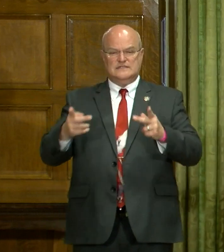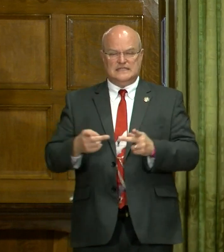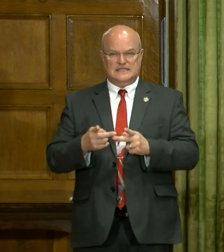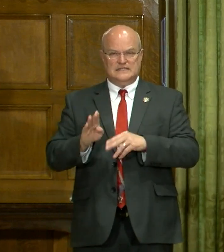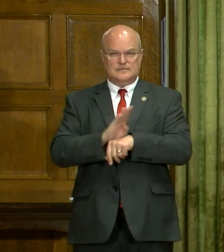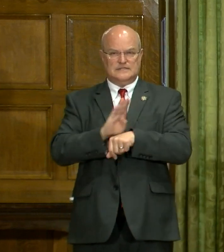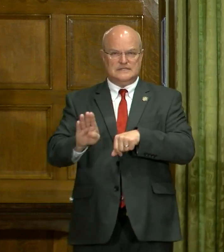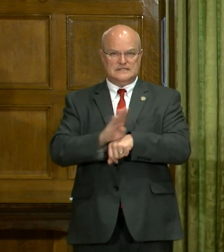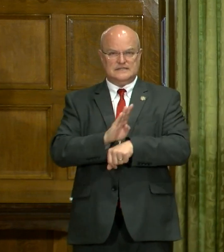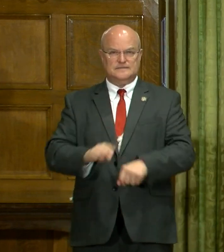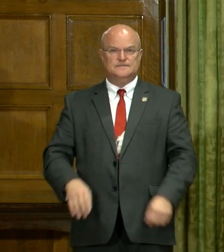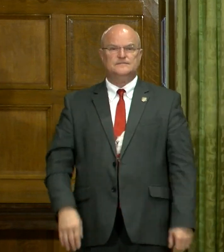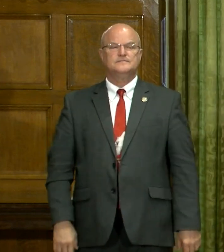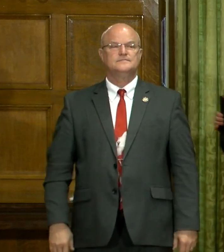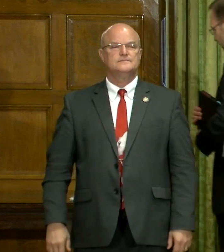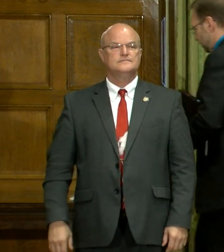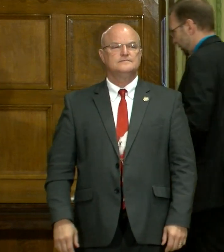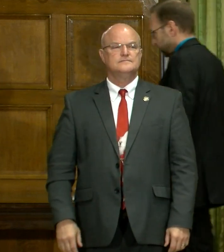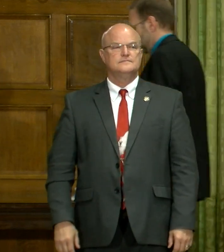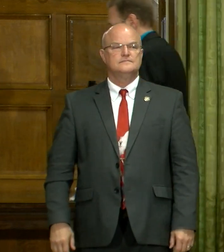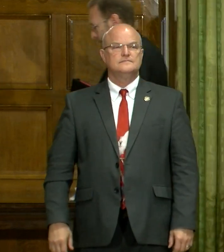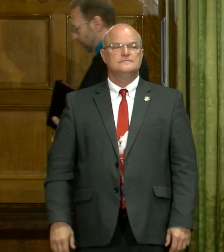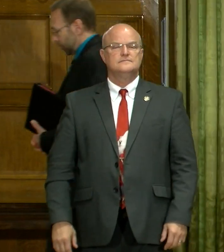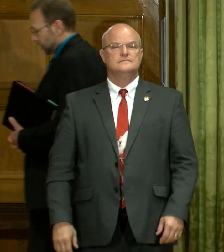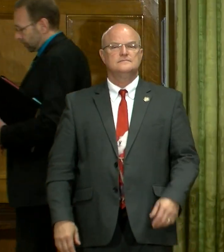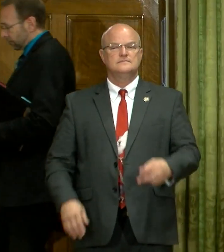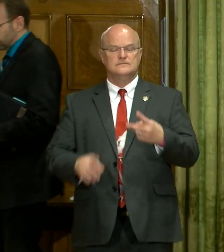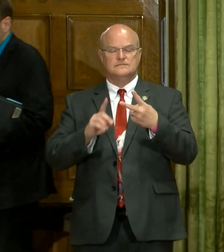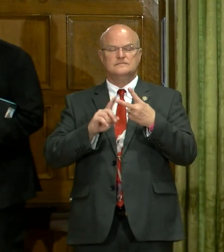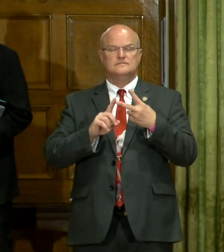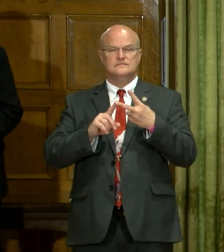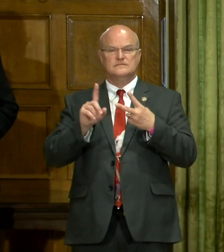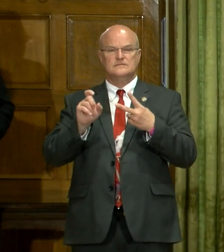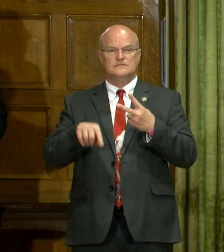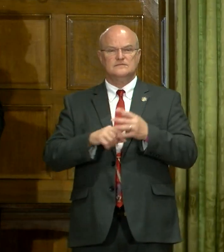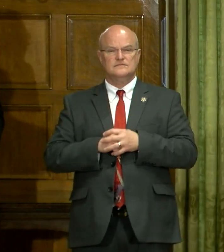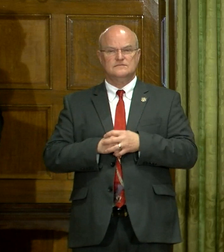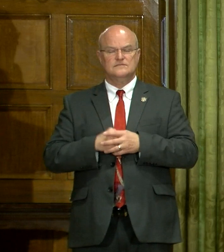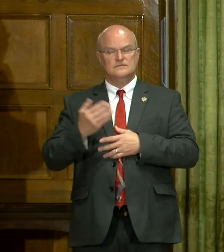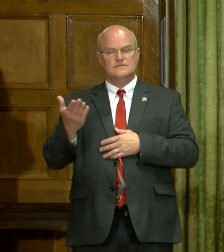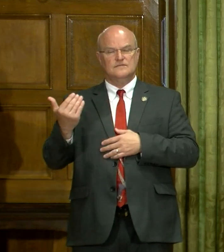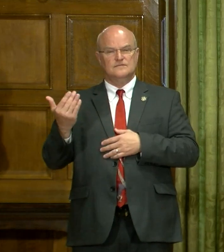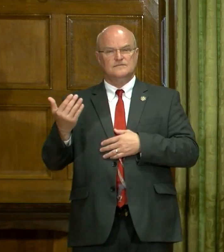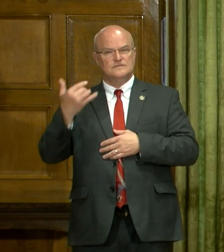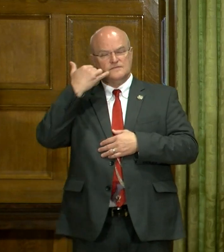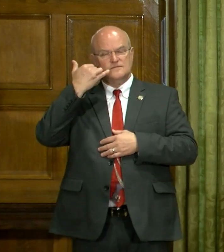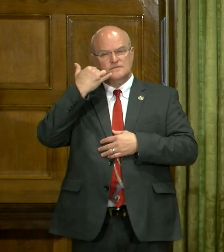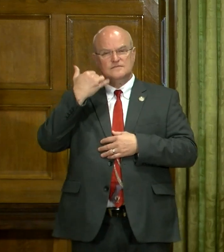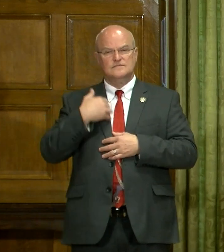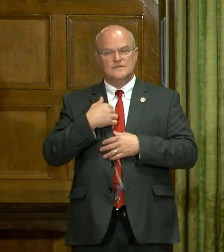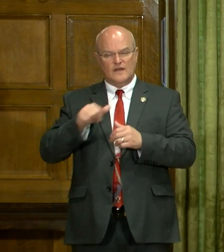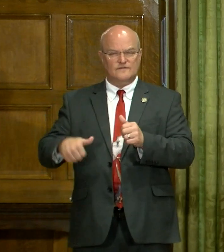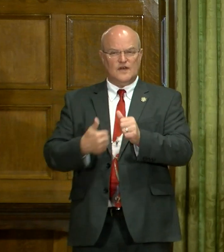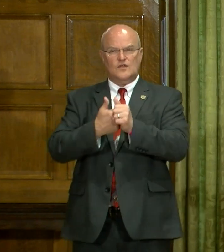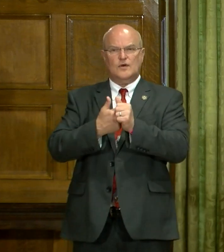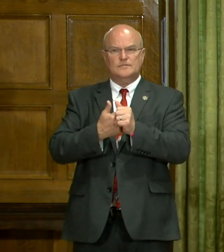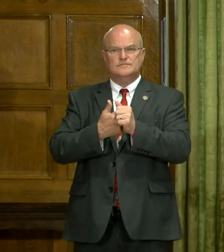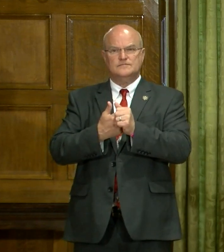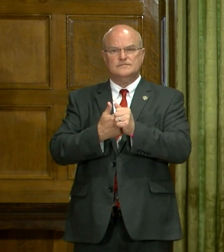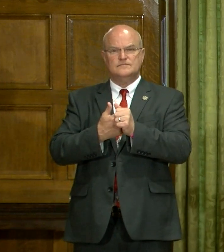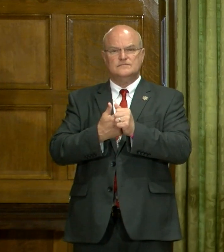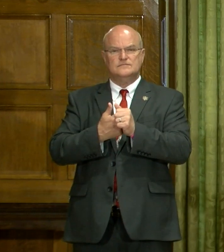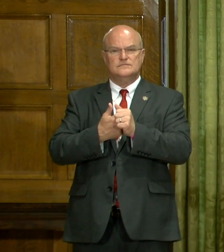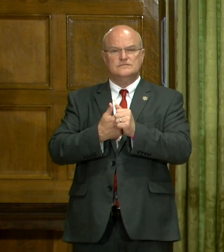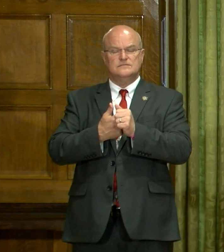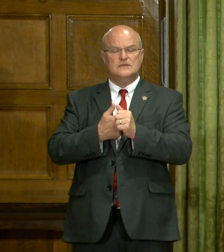facilities. And then the second question. Go ahead. Sorry, I just want to follow up on